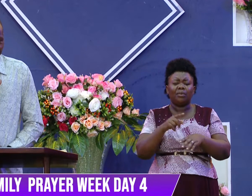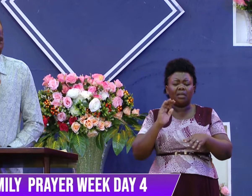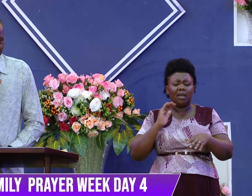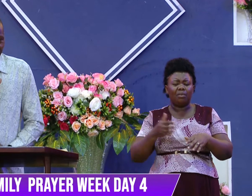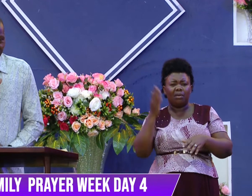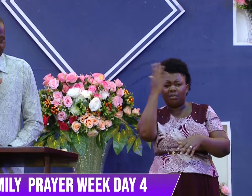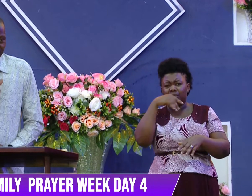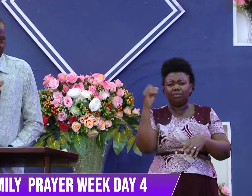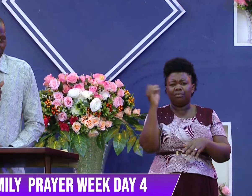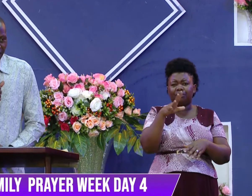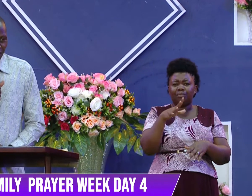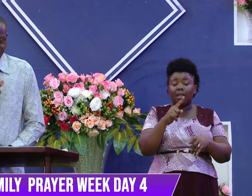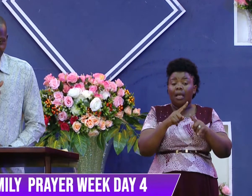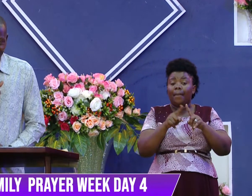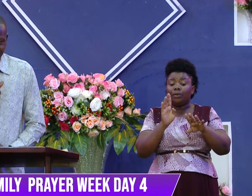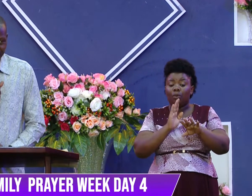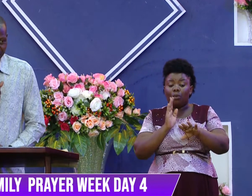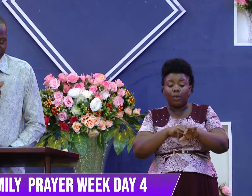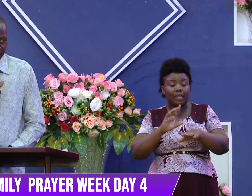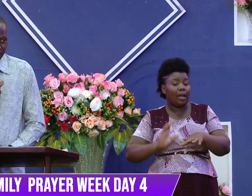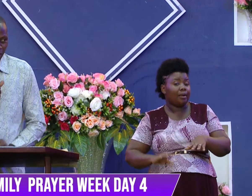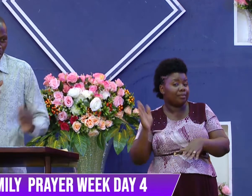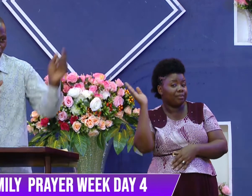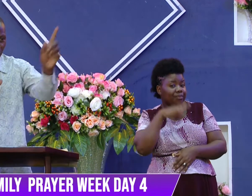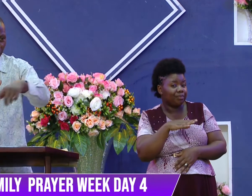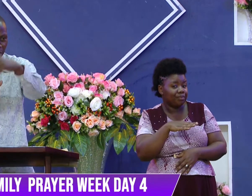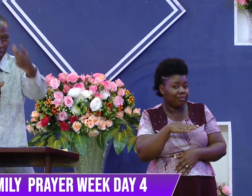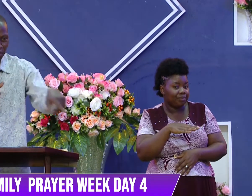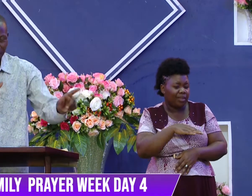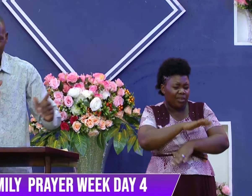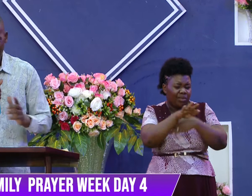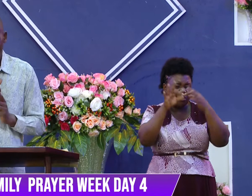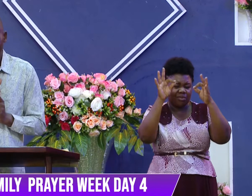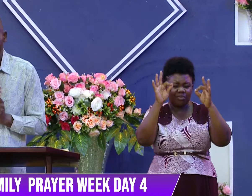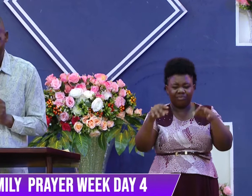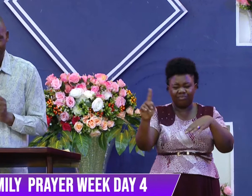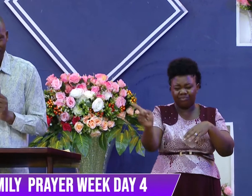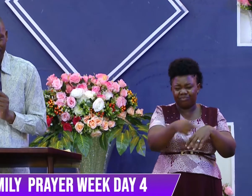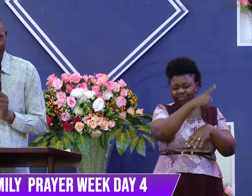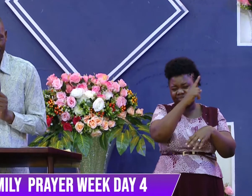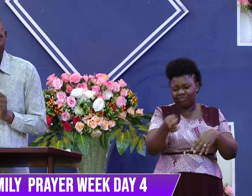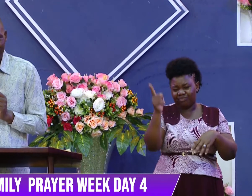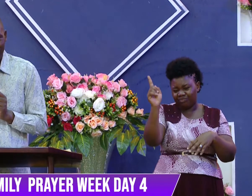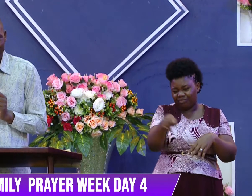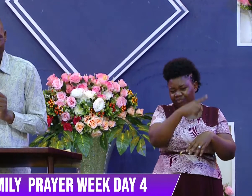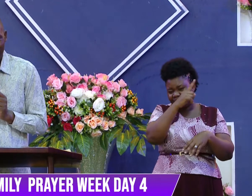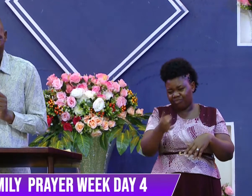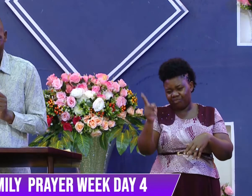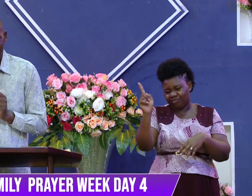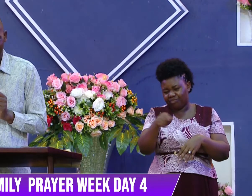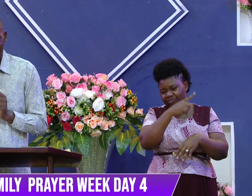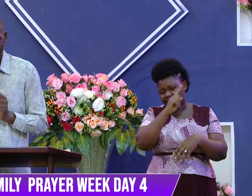however beautiful you may be, naye ng'embalanfu, but your character is dead. Obufubu bwonna bwonna bubeera bufudde. All your perfume is